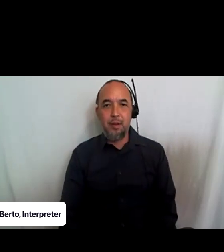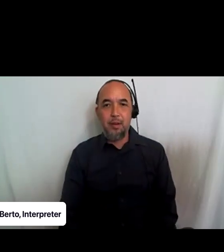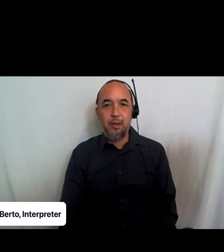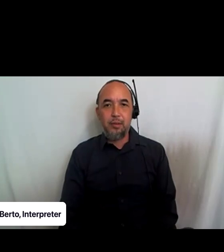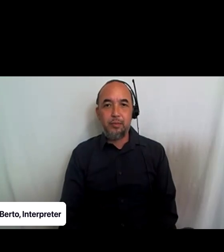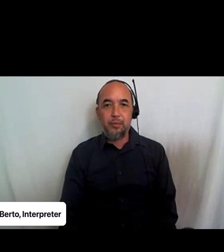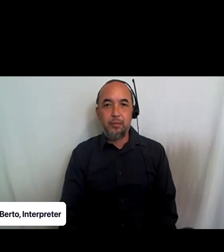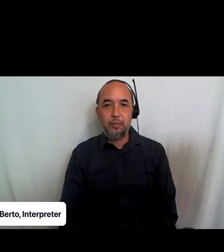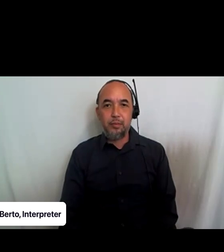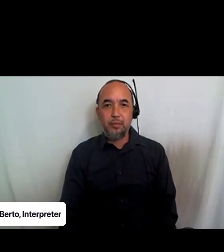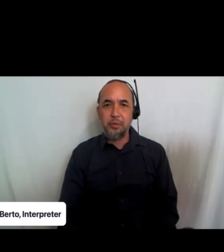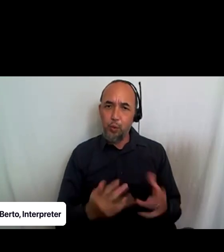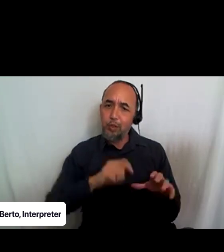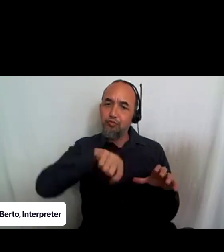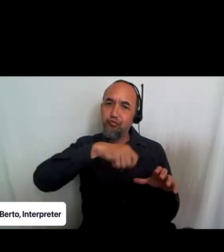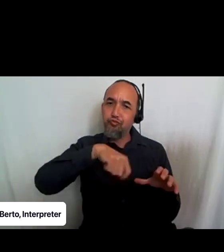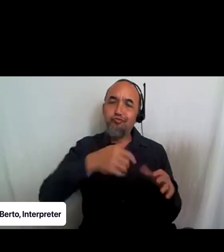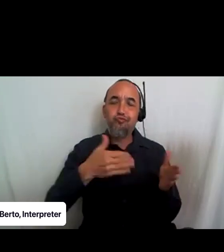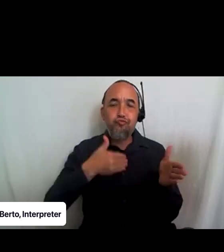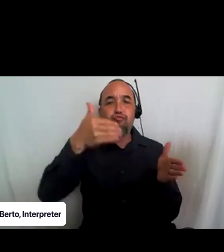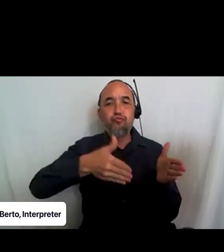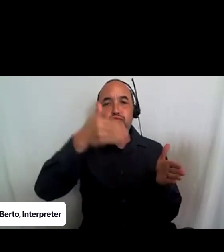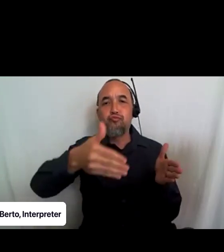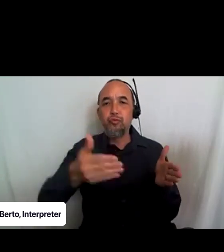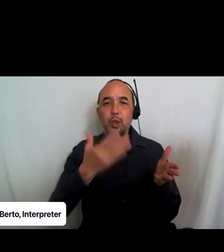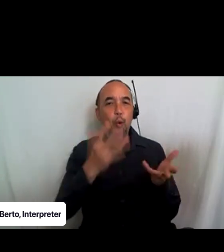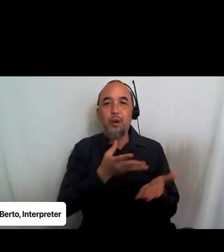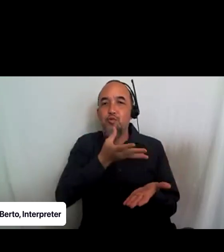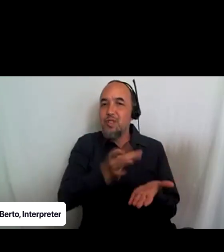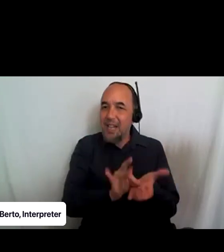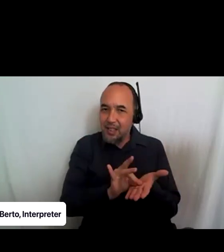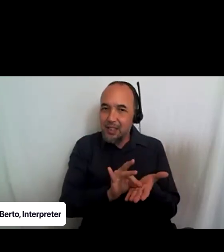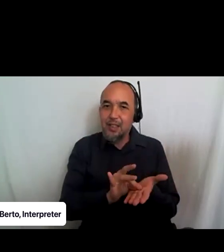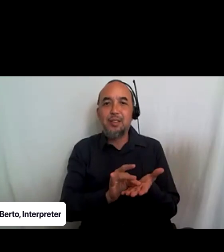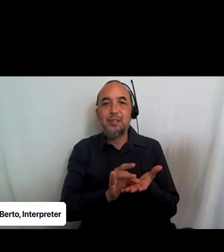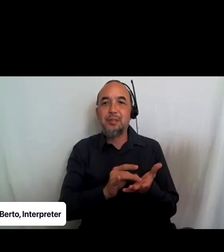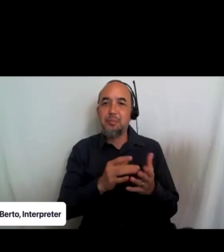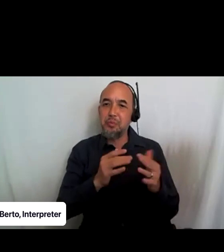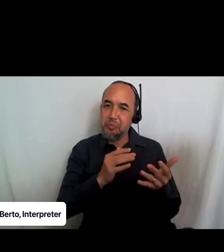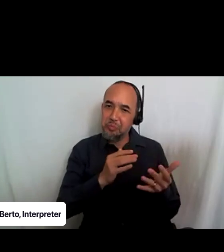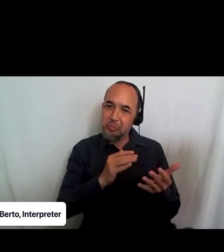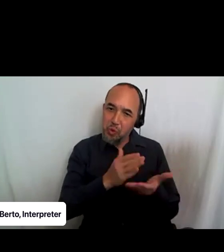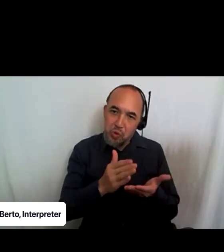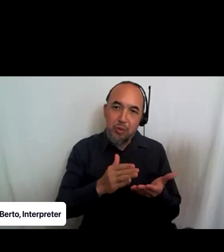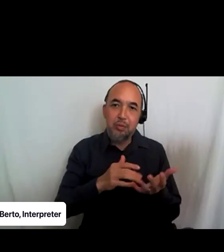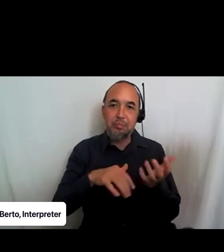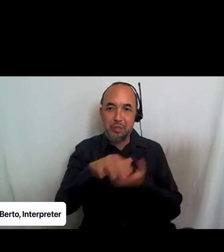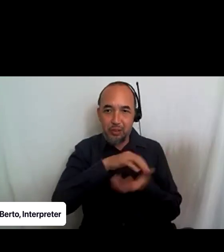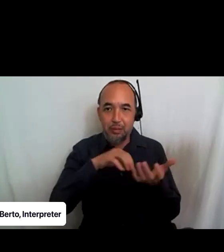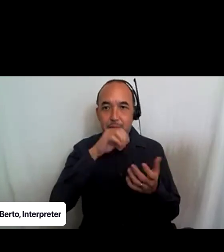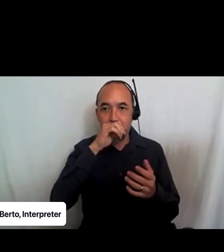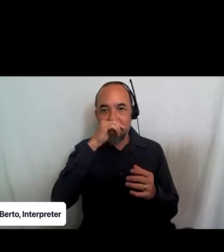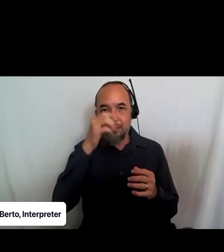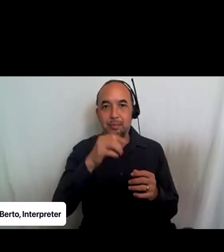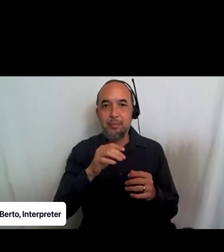you want to whisk it from time to time so it doesn't stick. So it keeps cooking, keeps mixing. And in about 10 minutes,